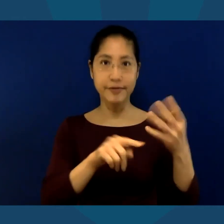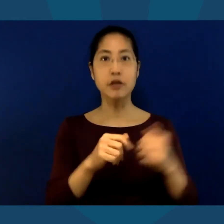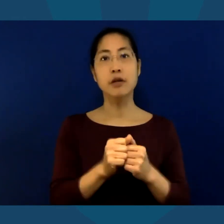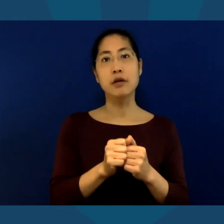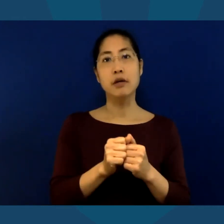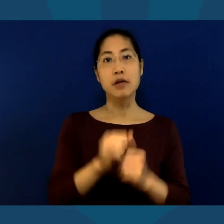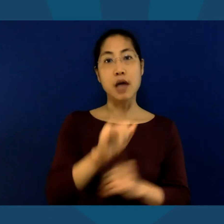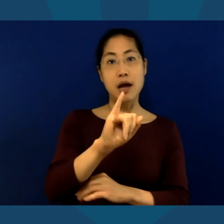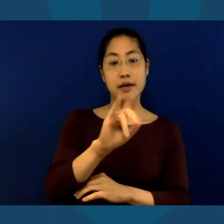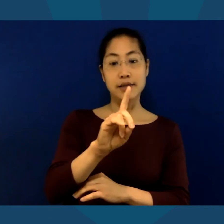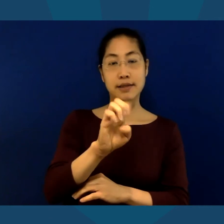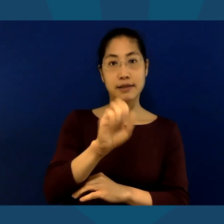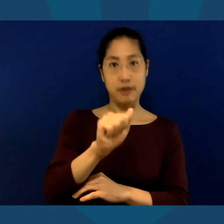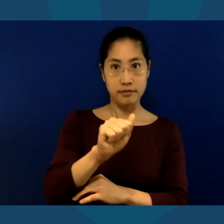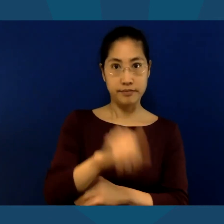FAPE,